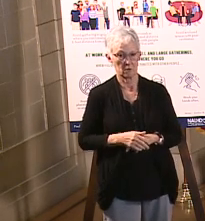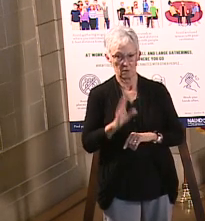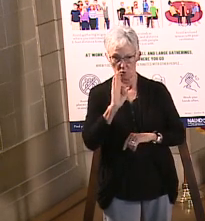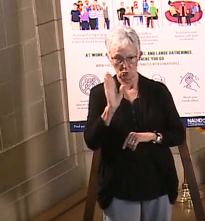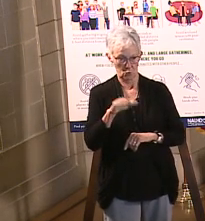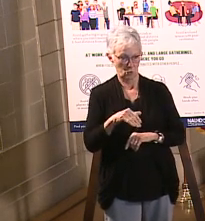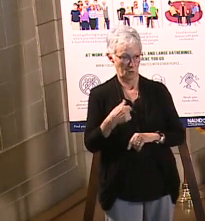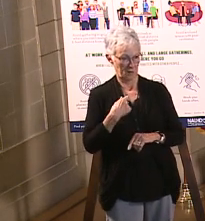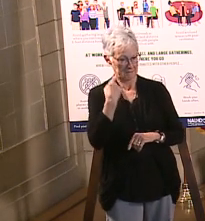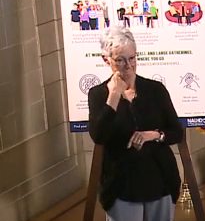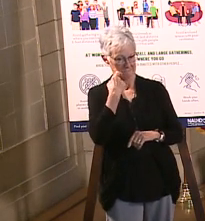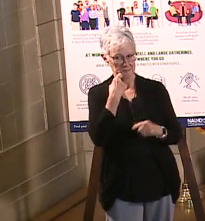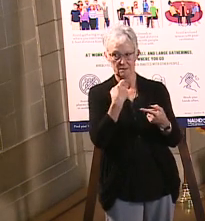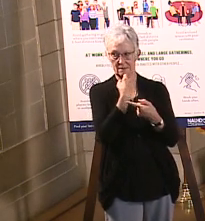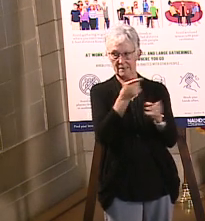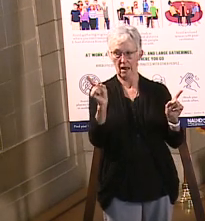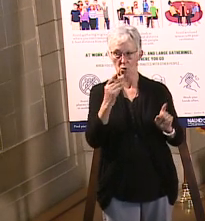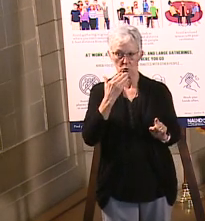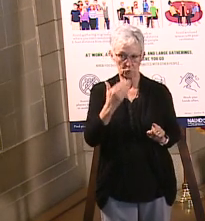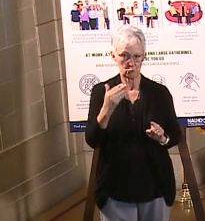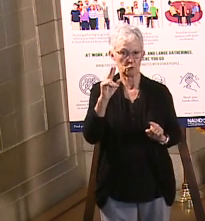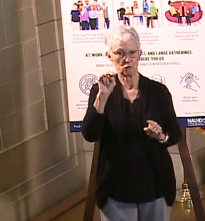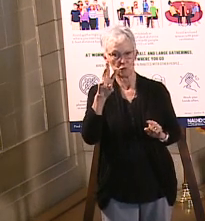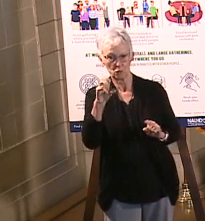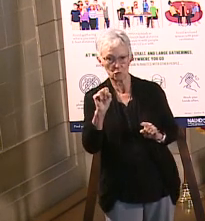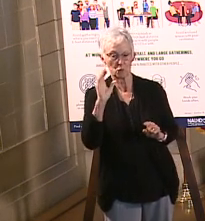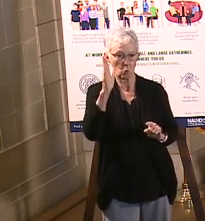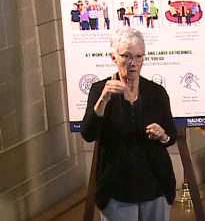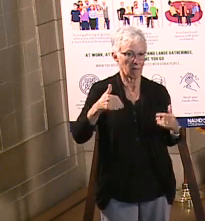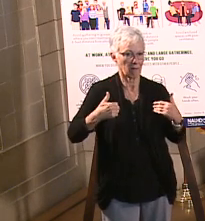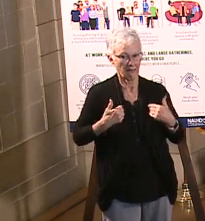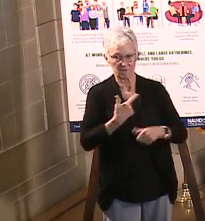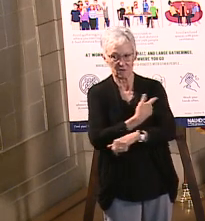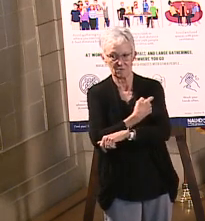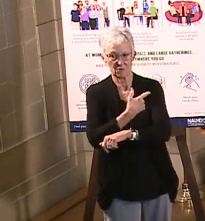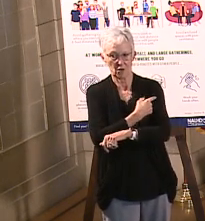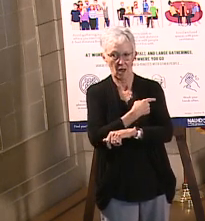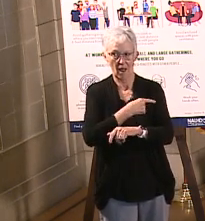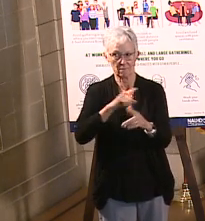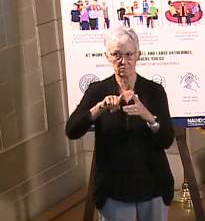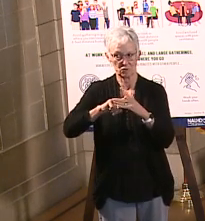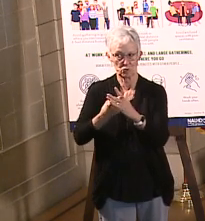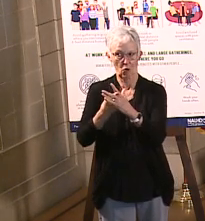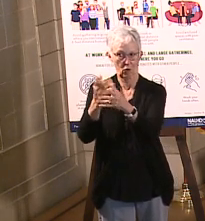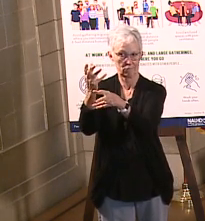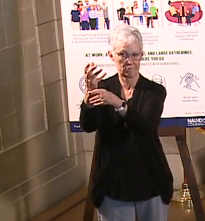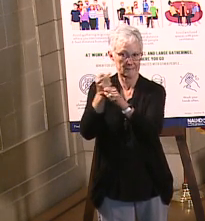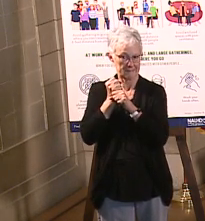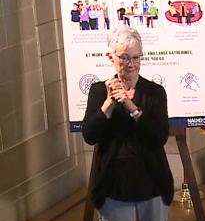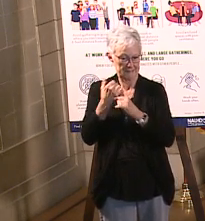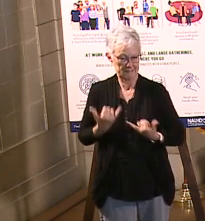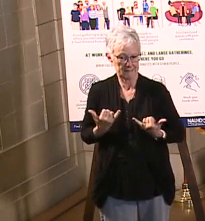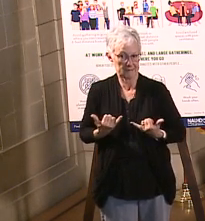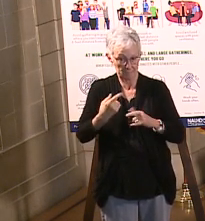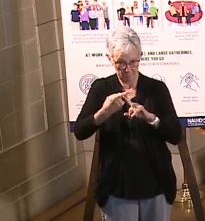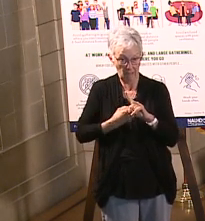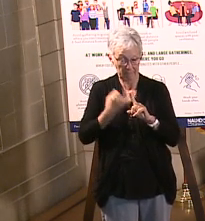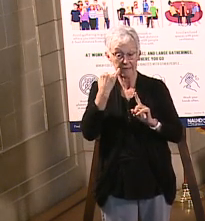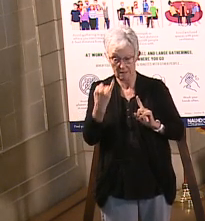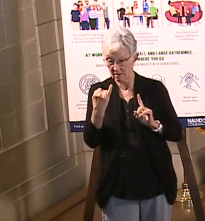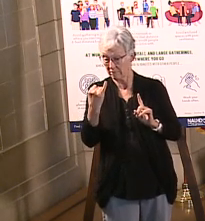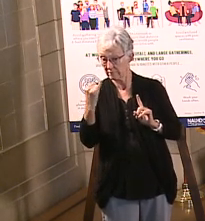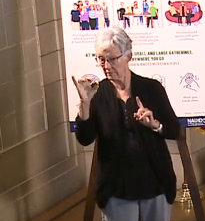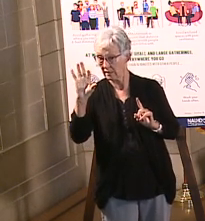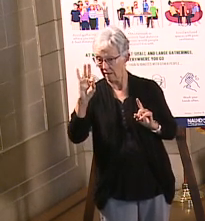the vaccines that are going to be coming to the state this month, assuming the FDA approves them, that we're going to be focusing on